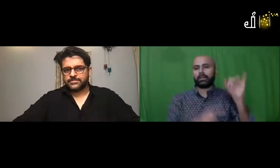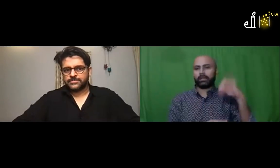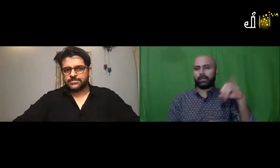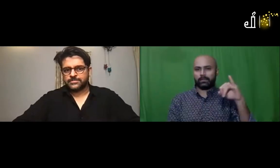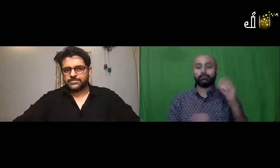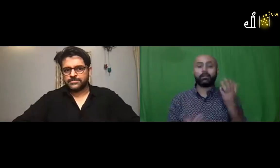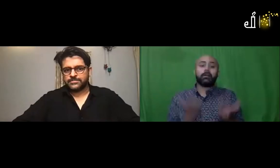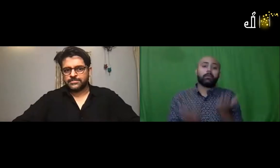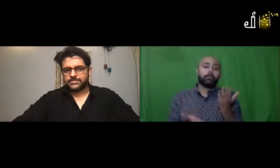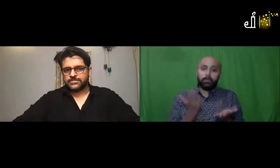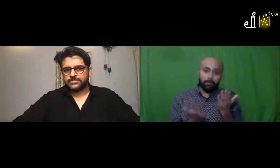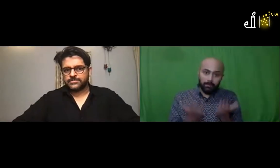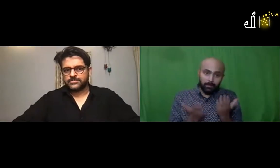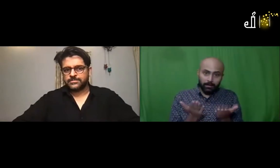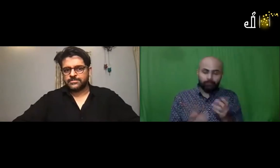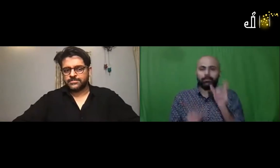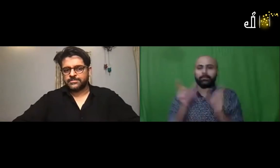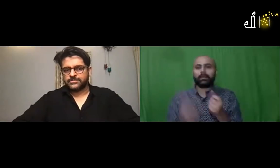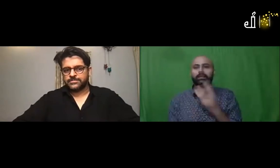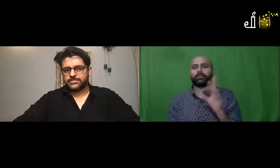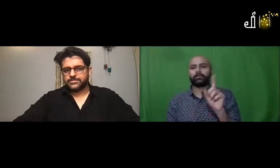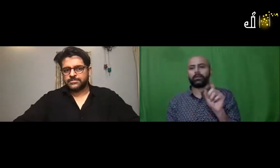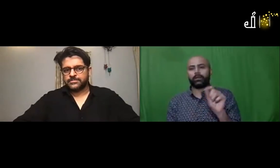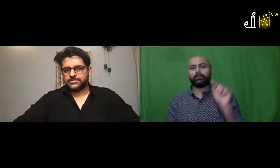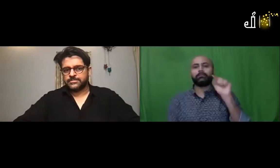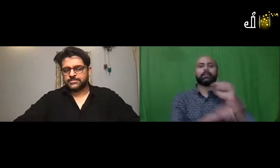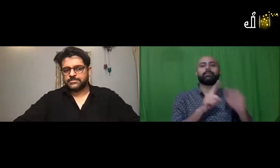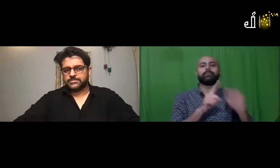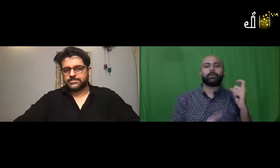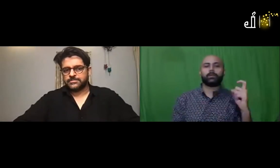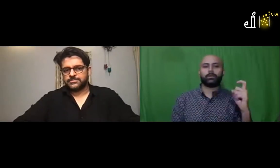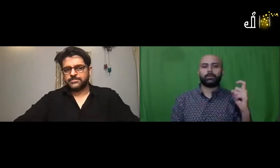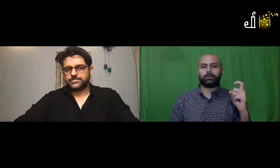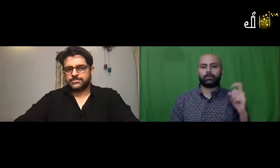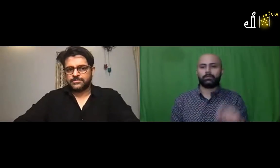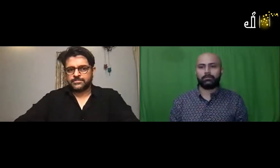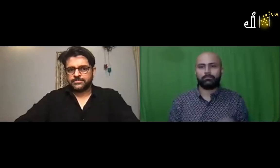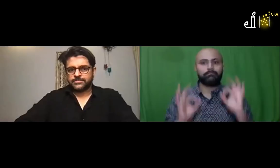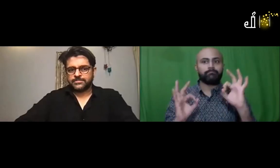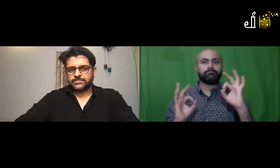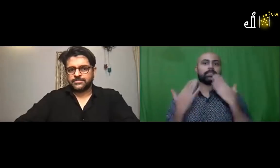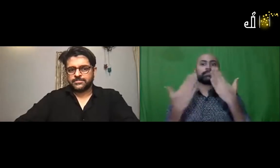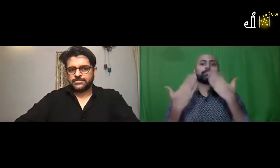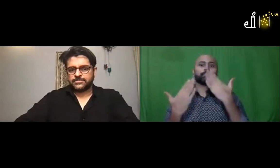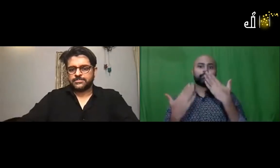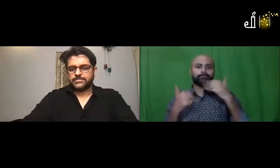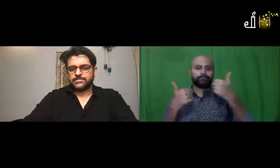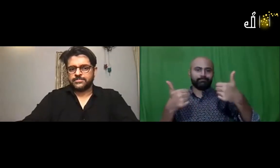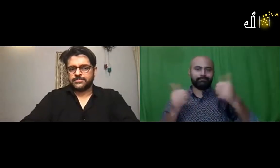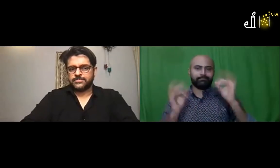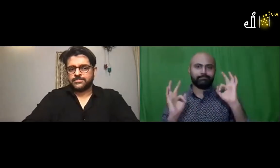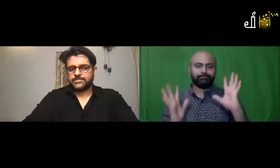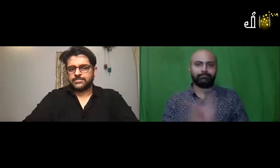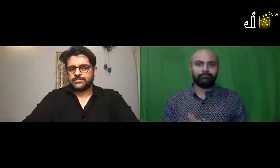9 people have said no, 6%. And for maybe, 10 people have voted for maybe, and